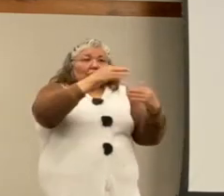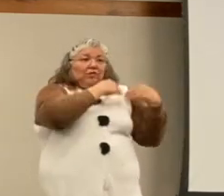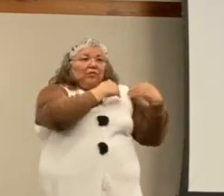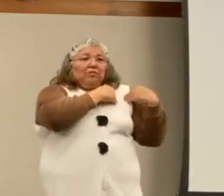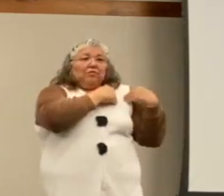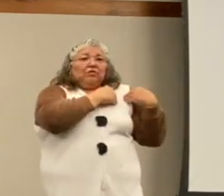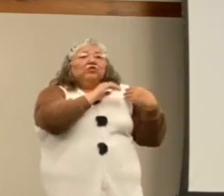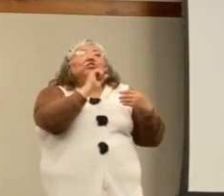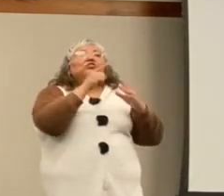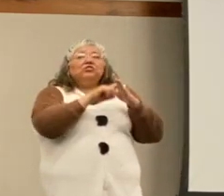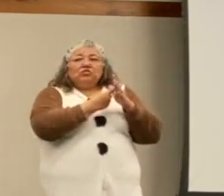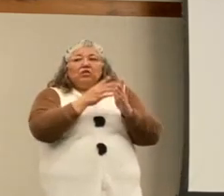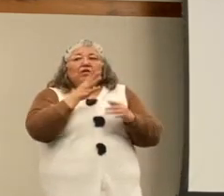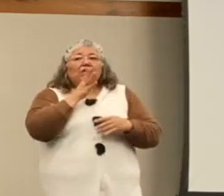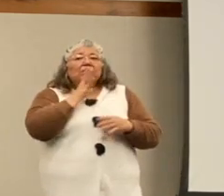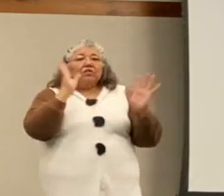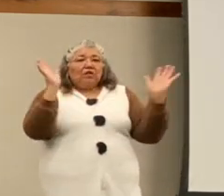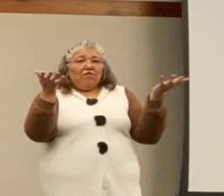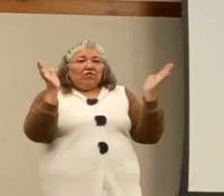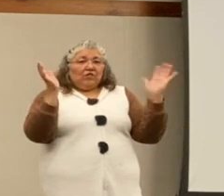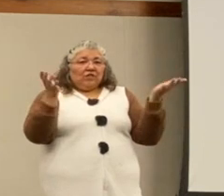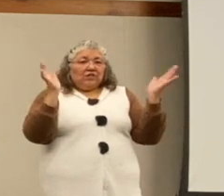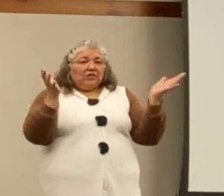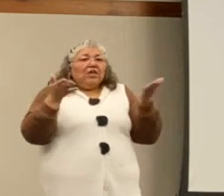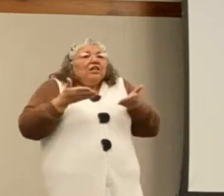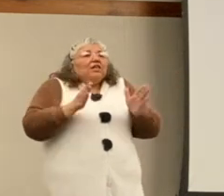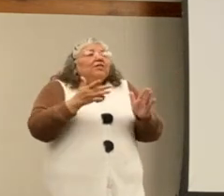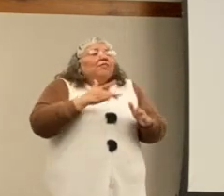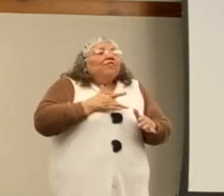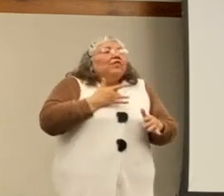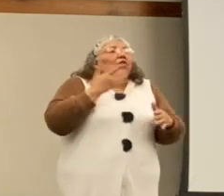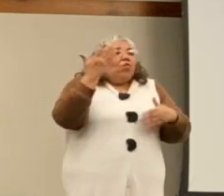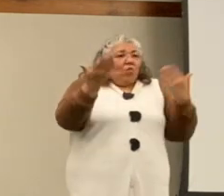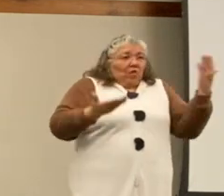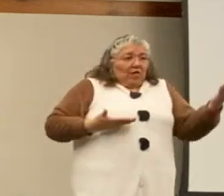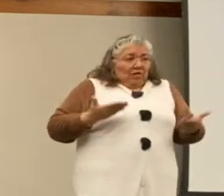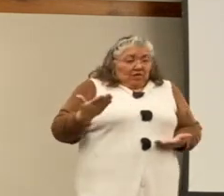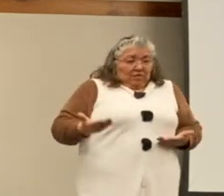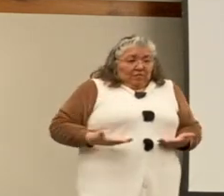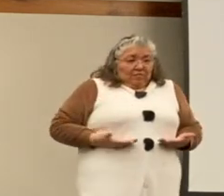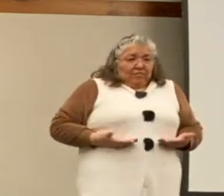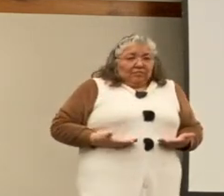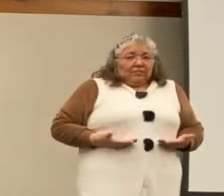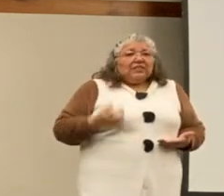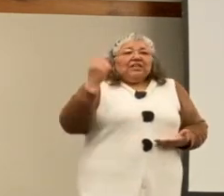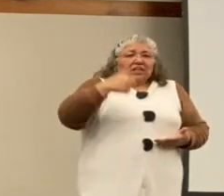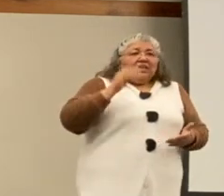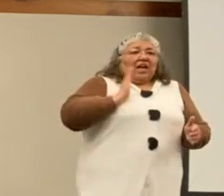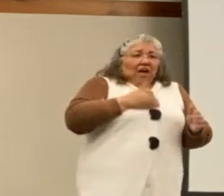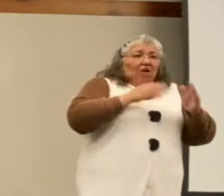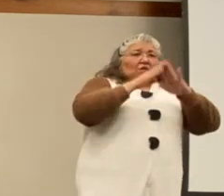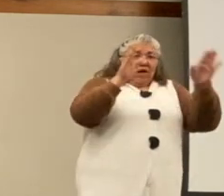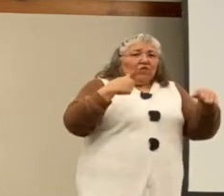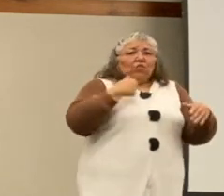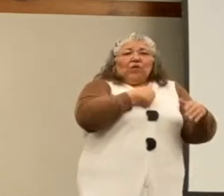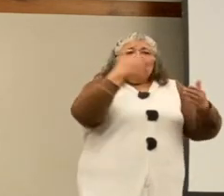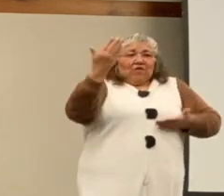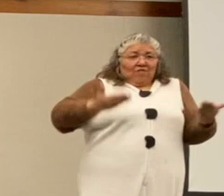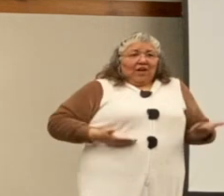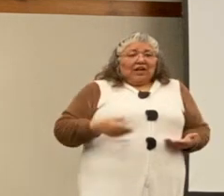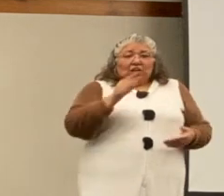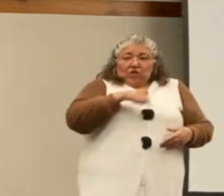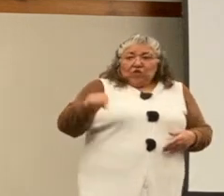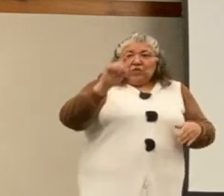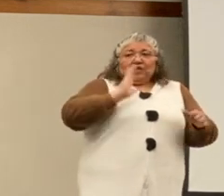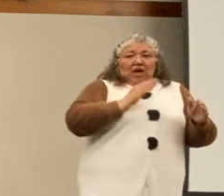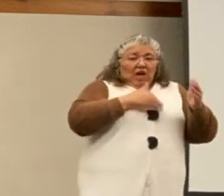to strike up a conversation. Let them feel welcomed, right? This is our house, and we're inviting you into our